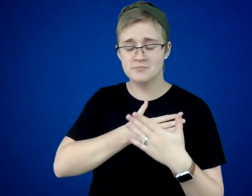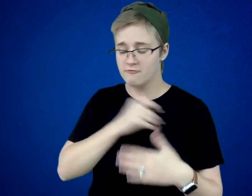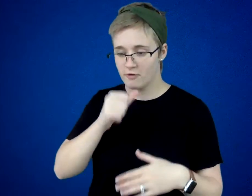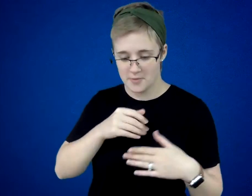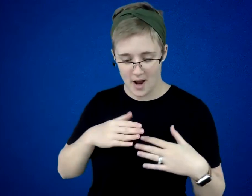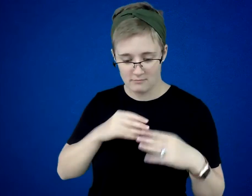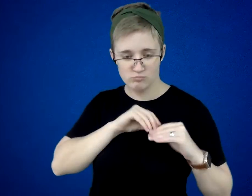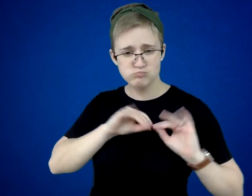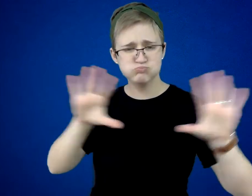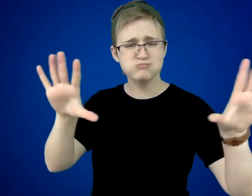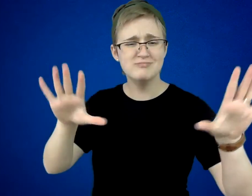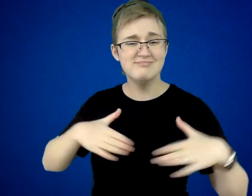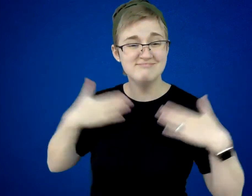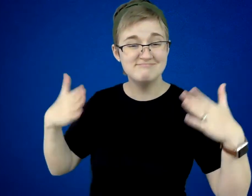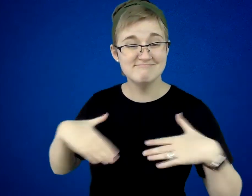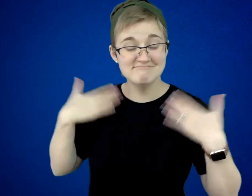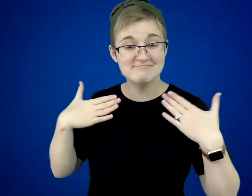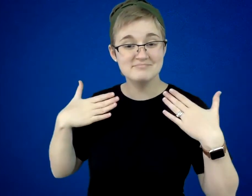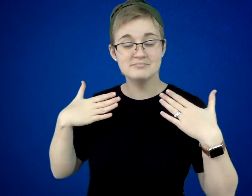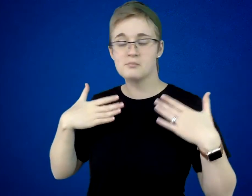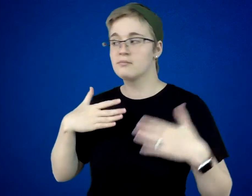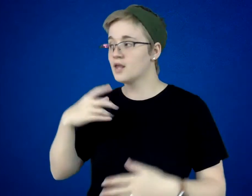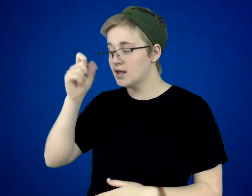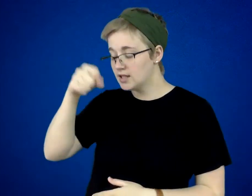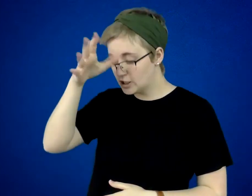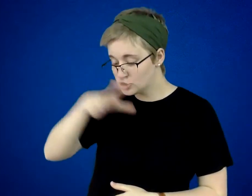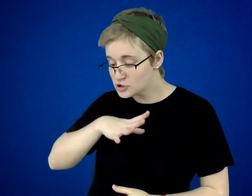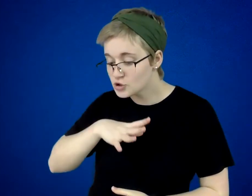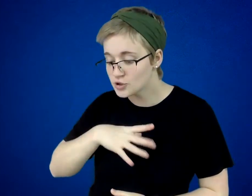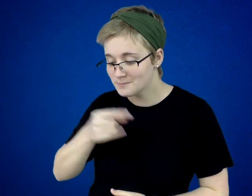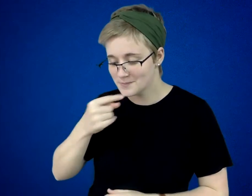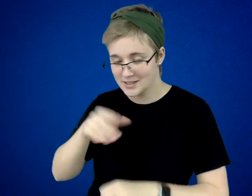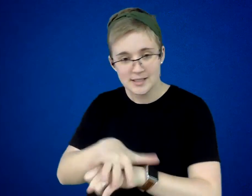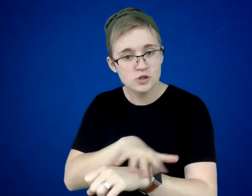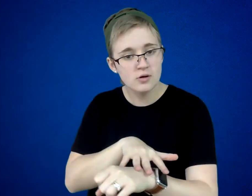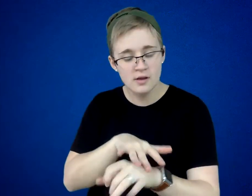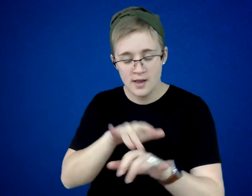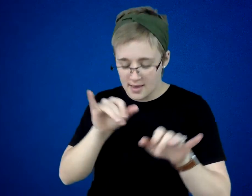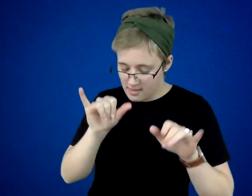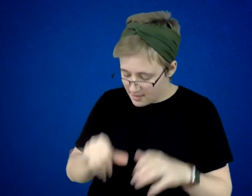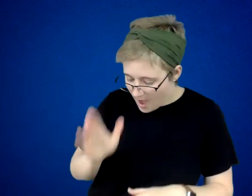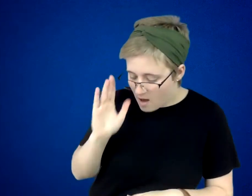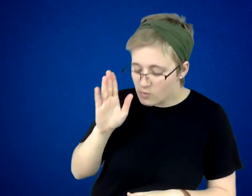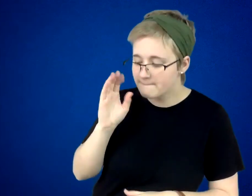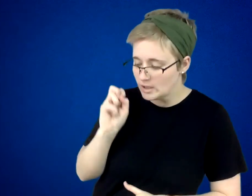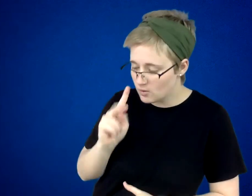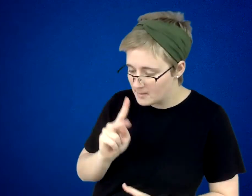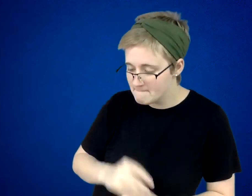joy. "Yes, sir," he said slowly. "That would be all right." "That's